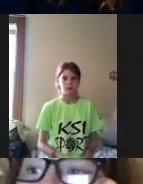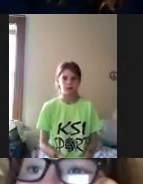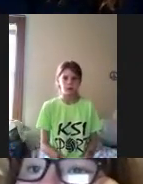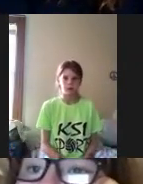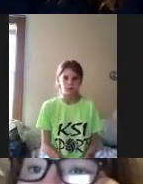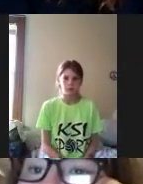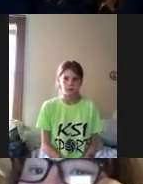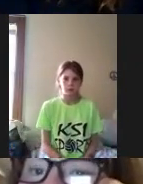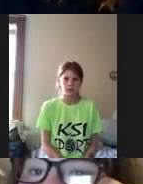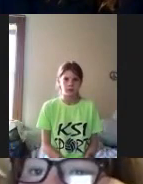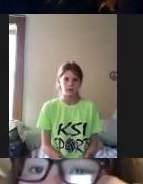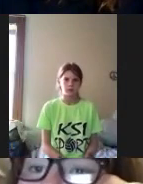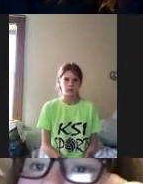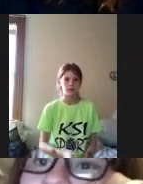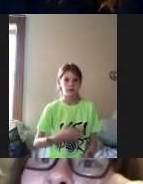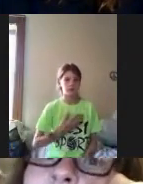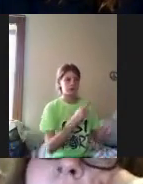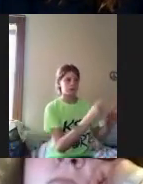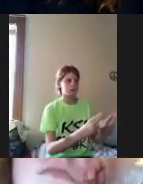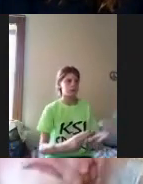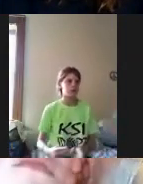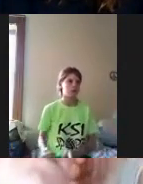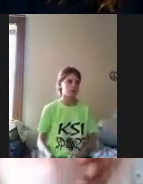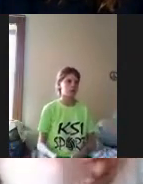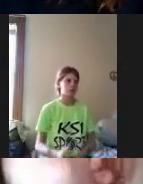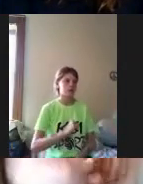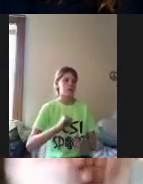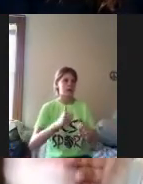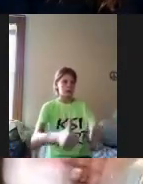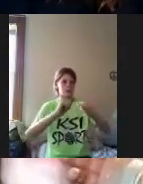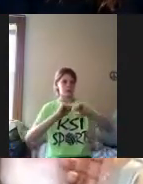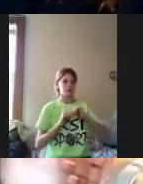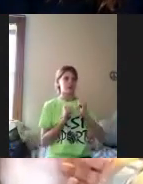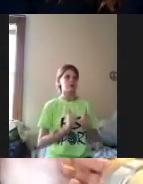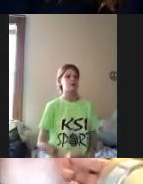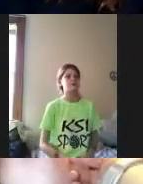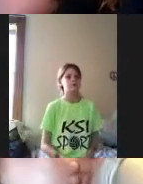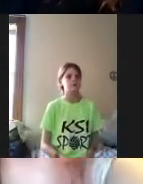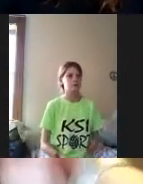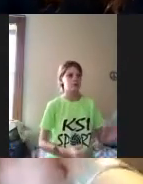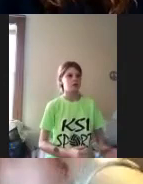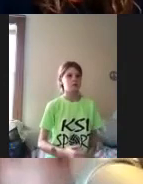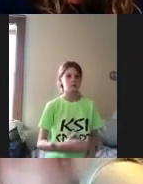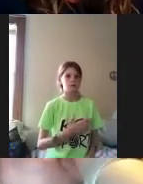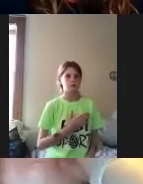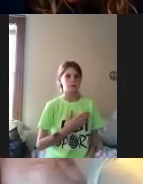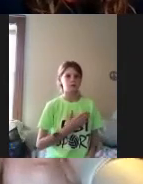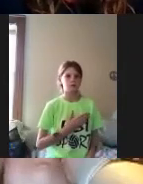And you're welcome. So thank you, you're welcome. Someone asked us to sign something Jim Justice would